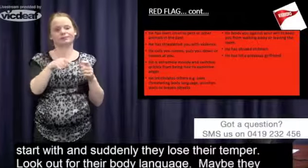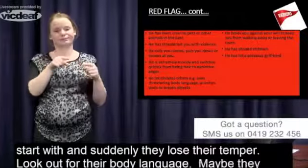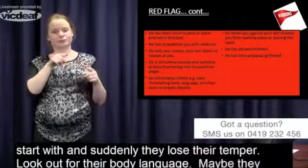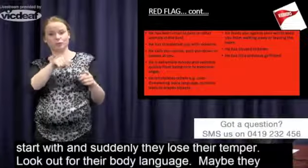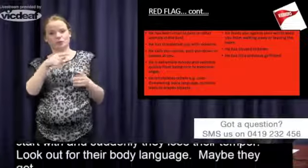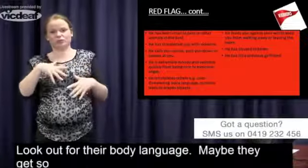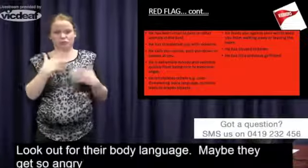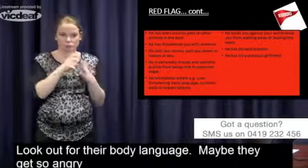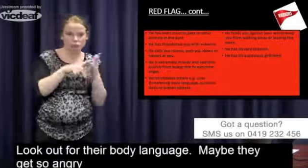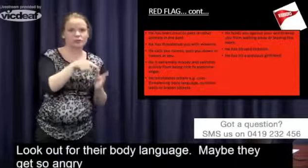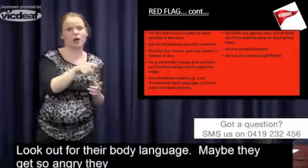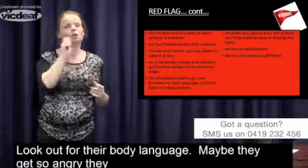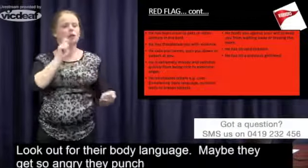things.